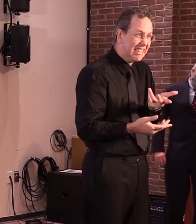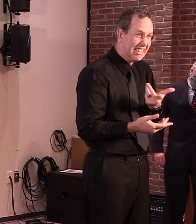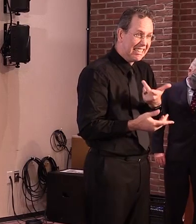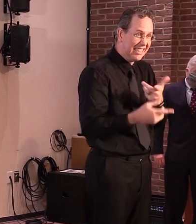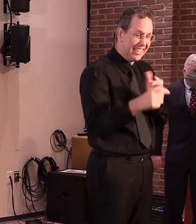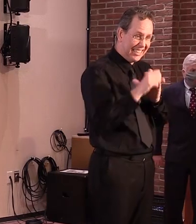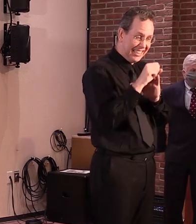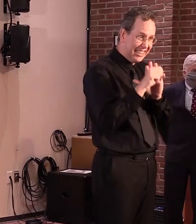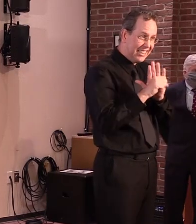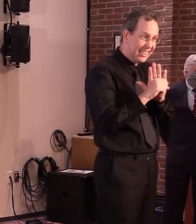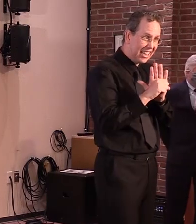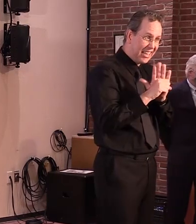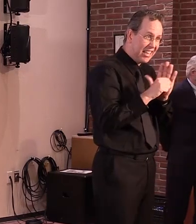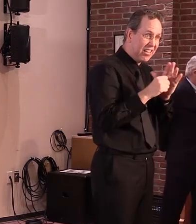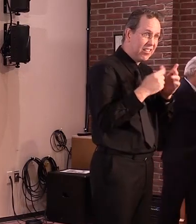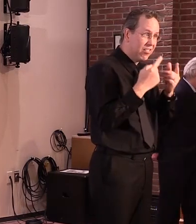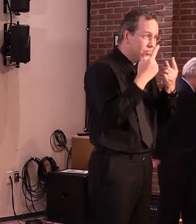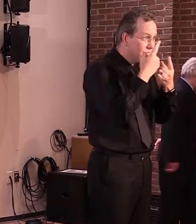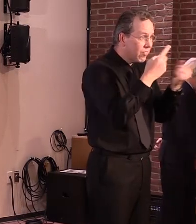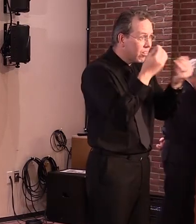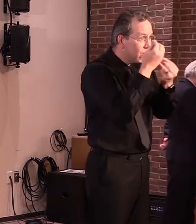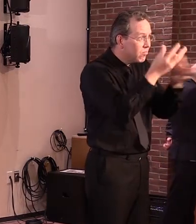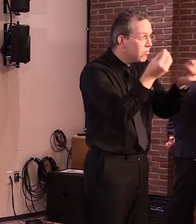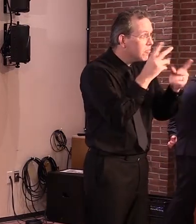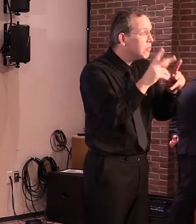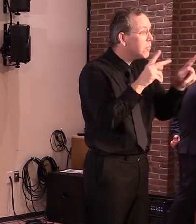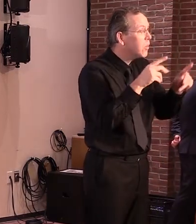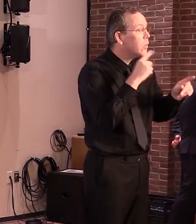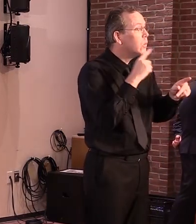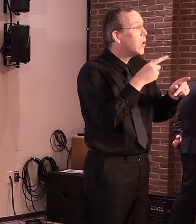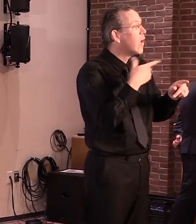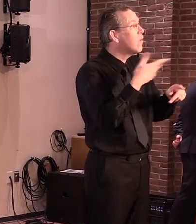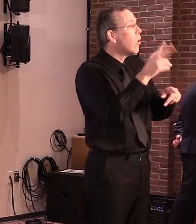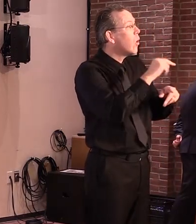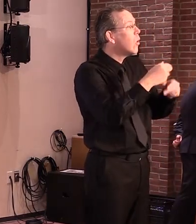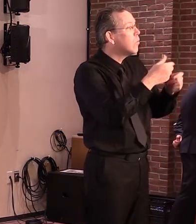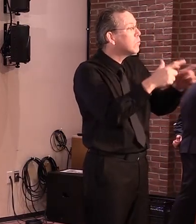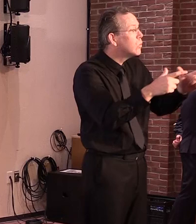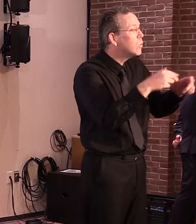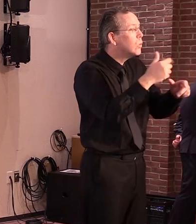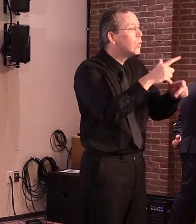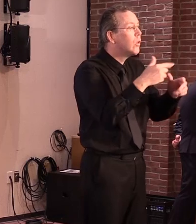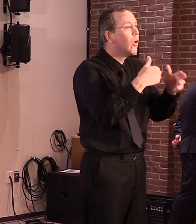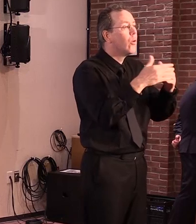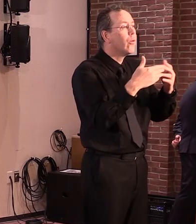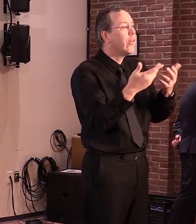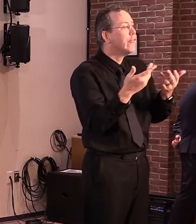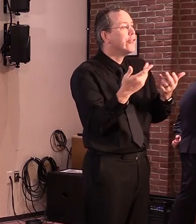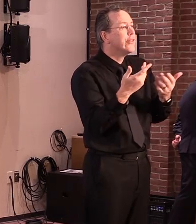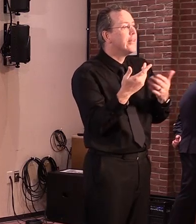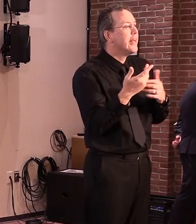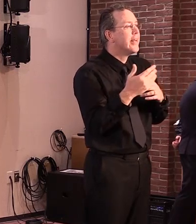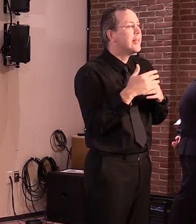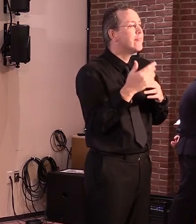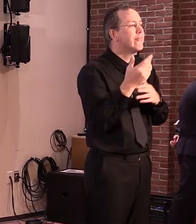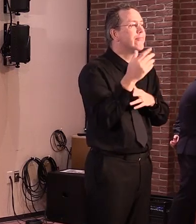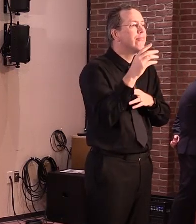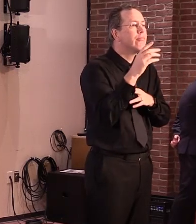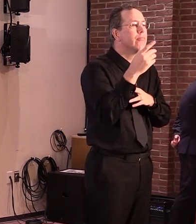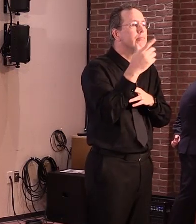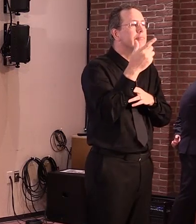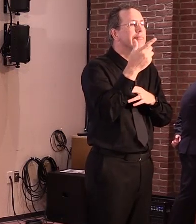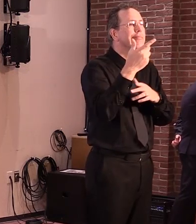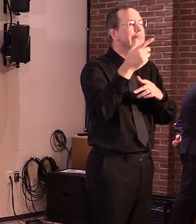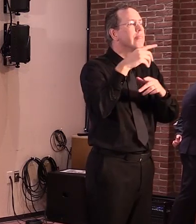like, small condominium neighborhood pools about what they should be doing? And obviously there's a